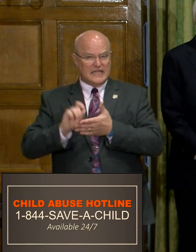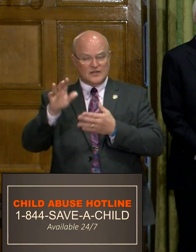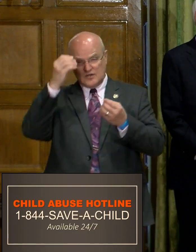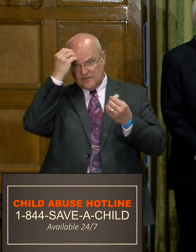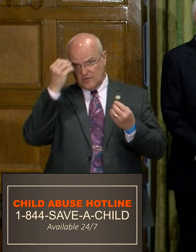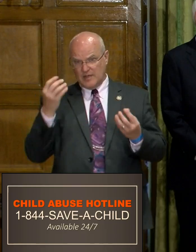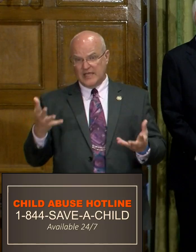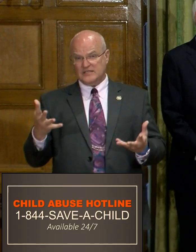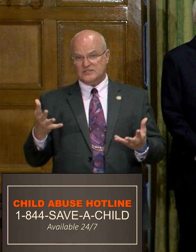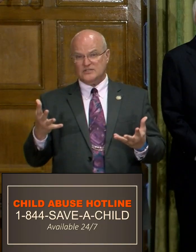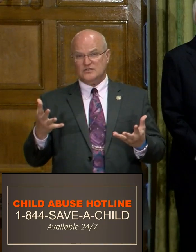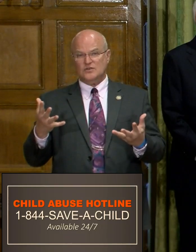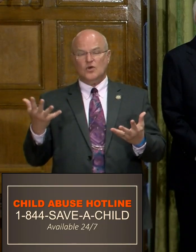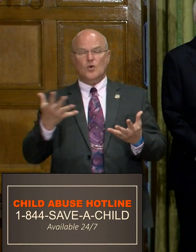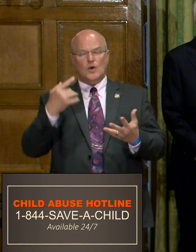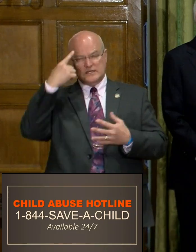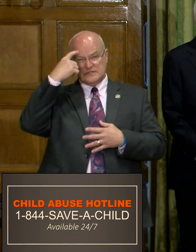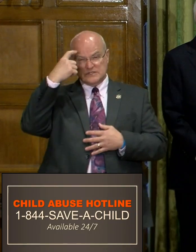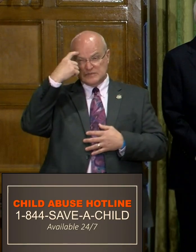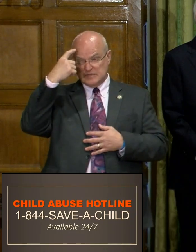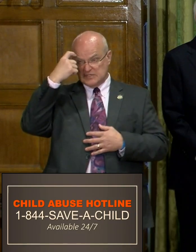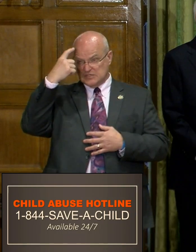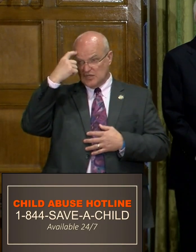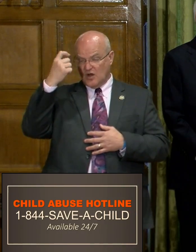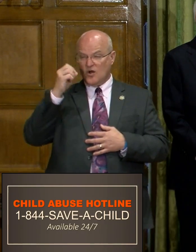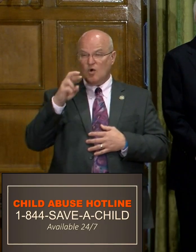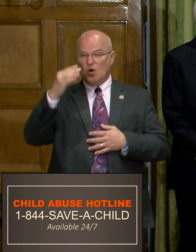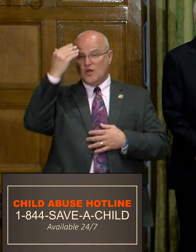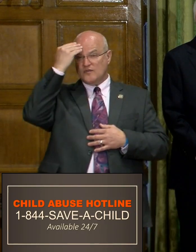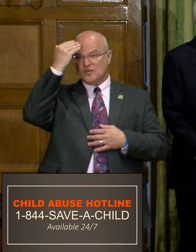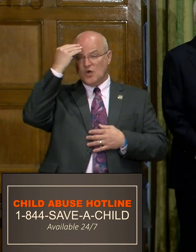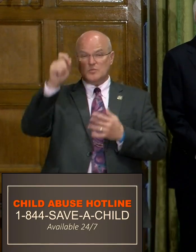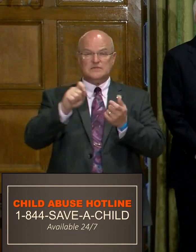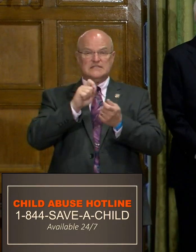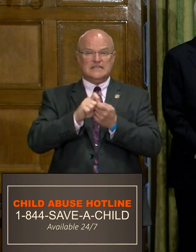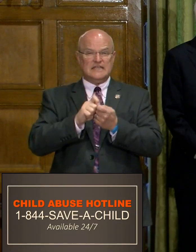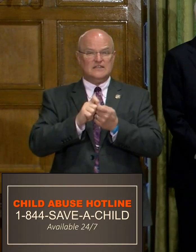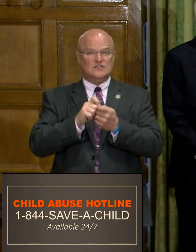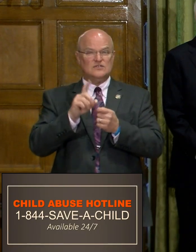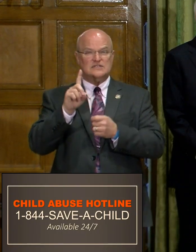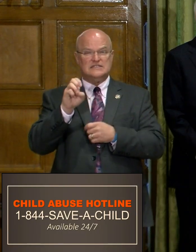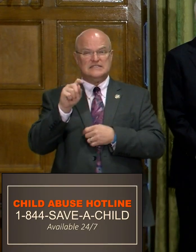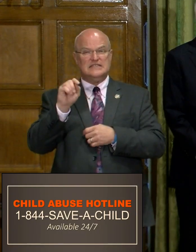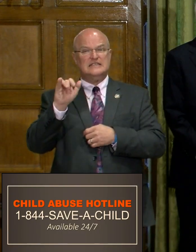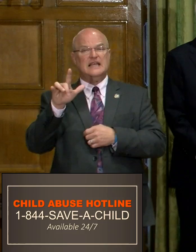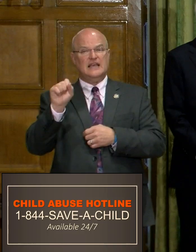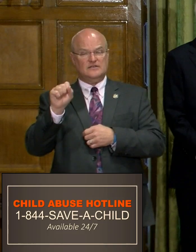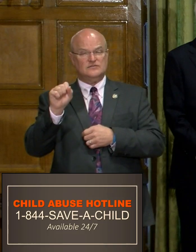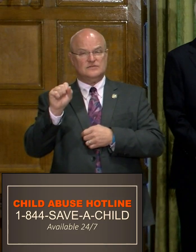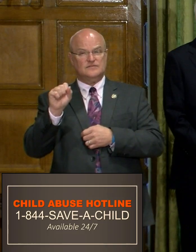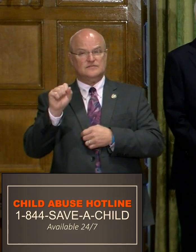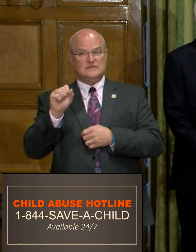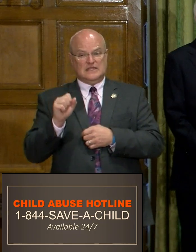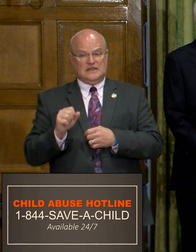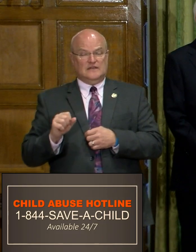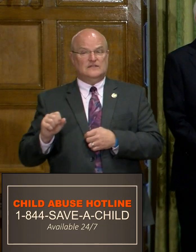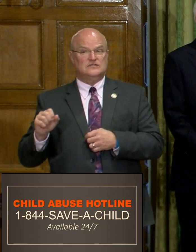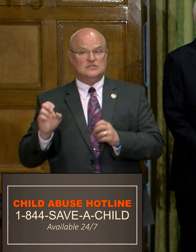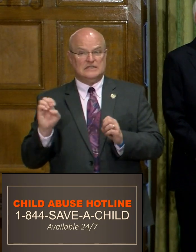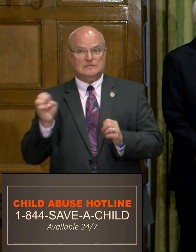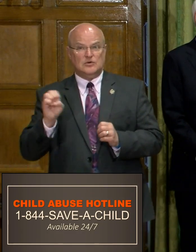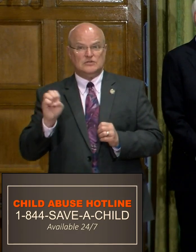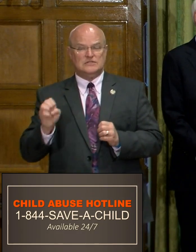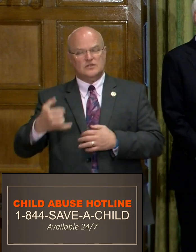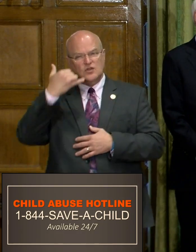your information or what your suspicions are, or if you know particular details. Of course, if it's very urgent, you would